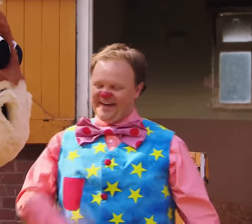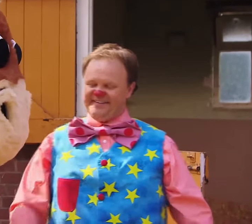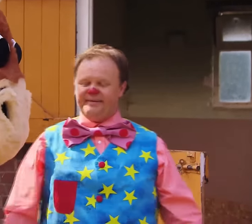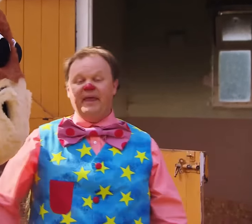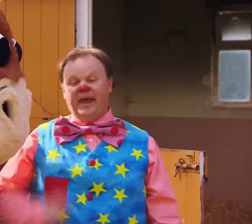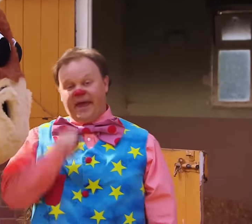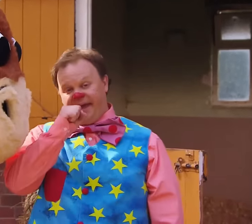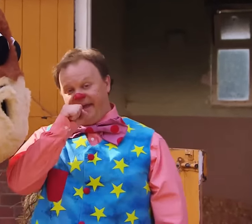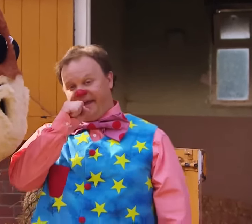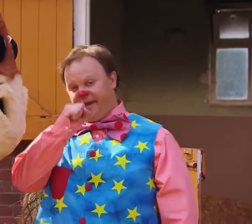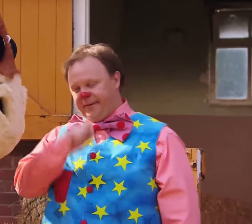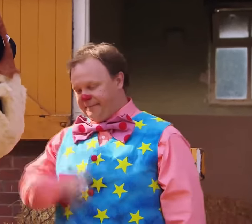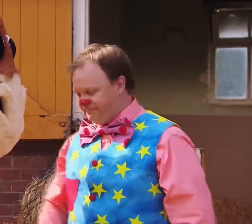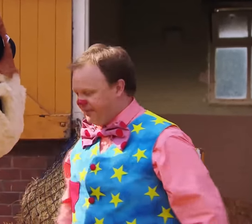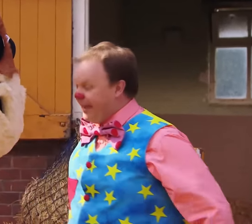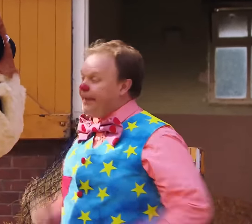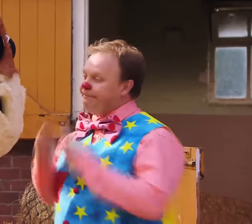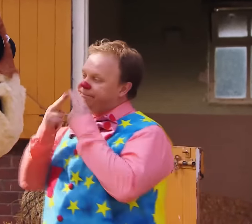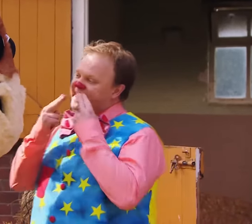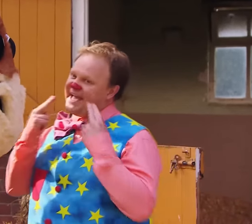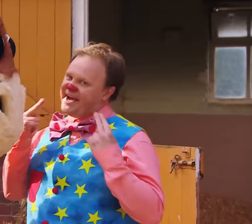Yes. Ahem.